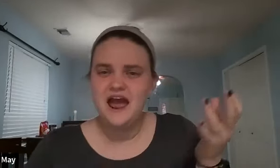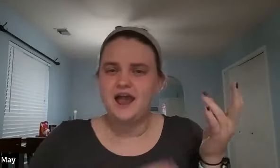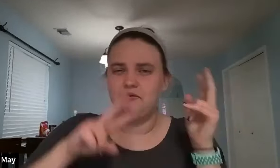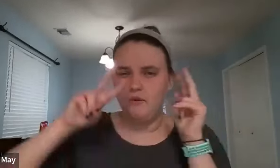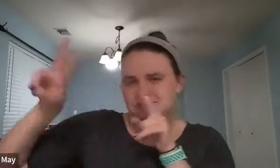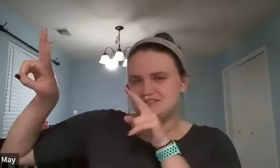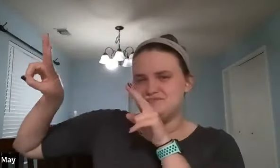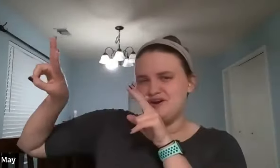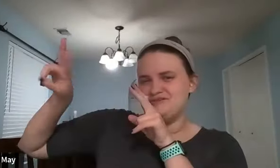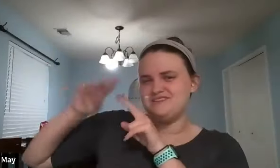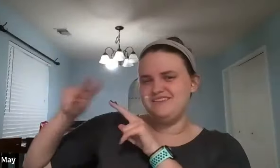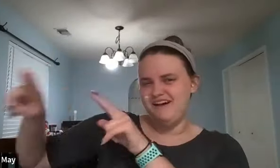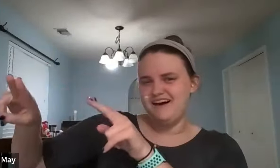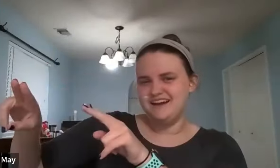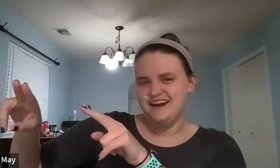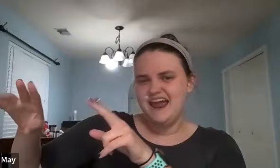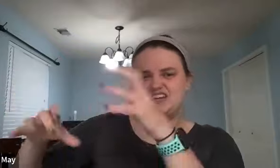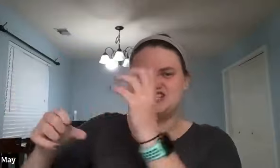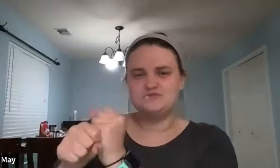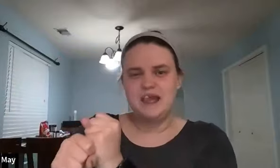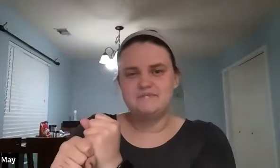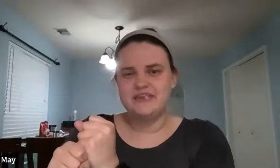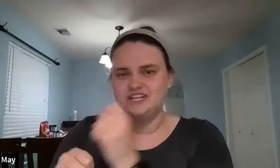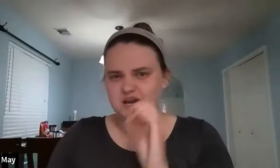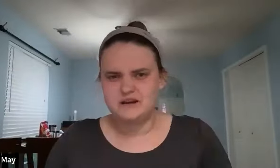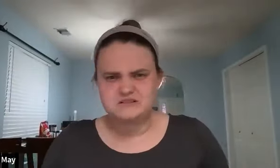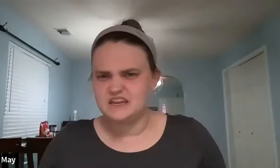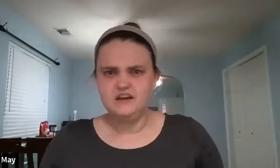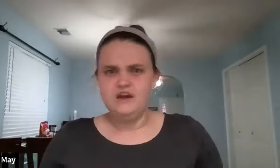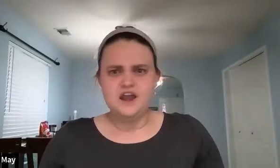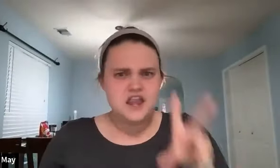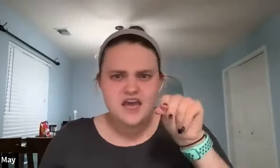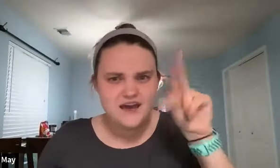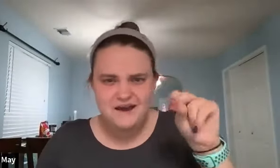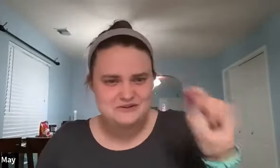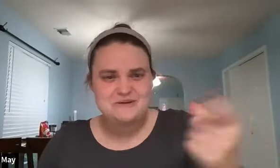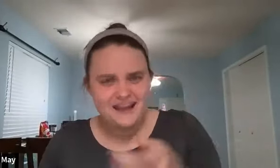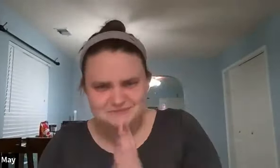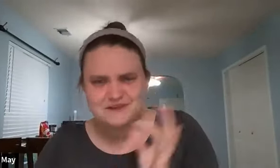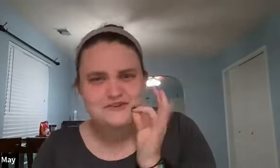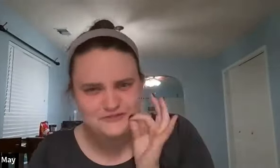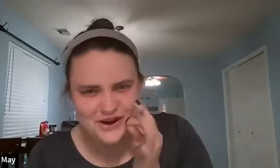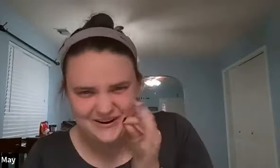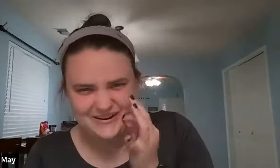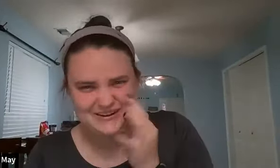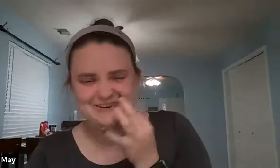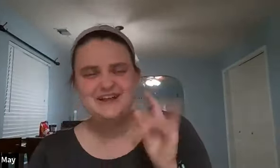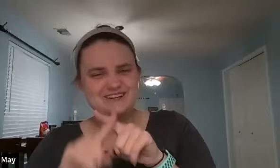I watched them go to the line and just grab ketchup. And I was like, no, you asked me for fruit. There's